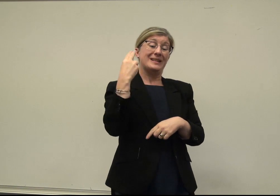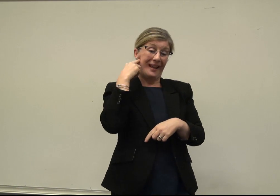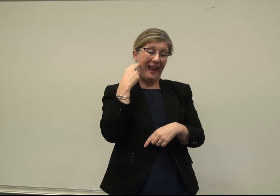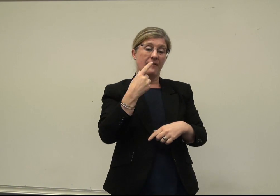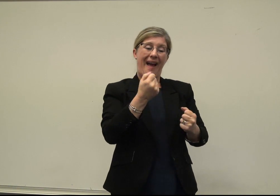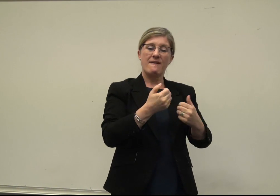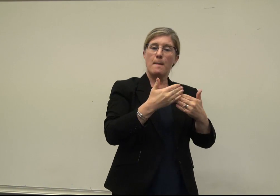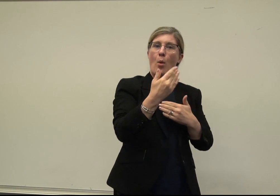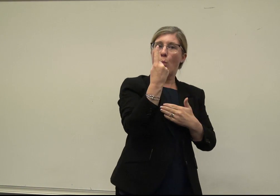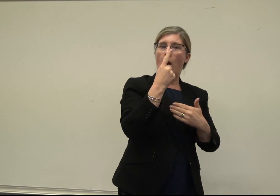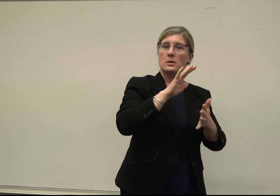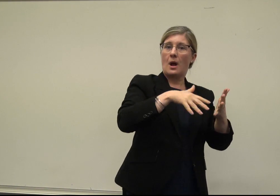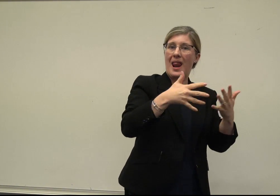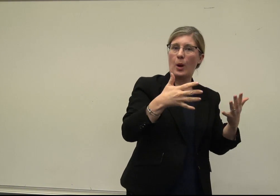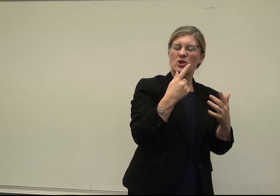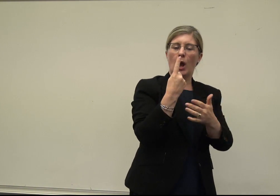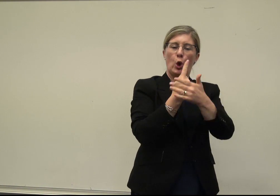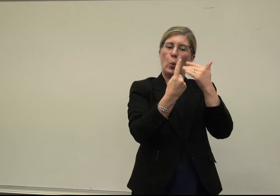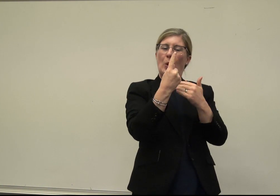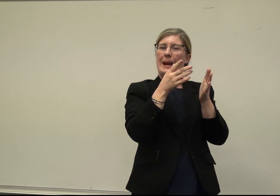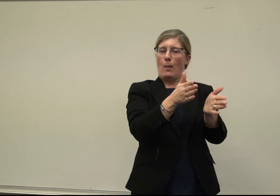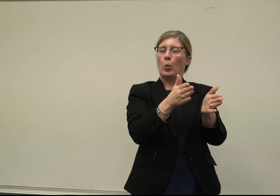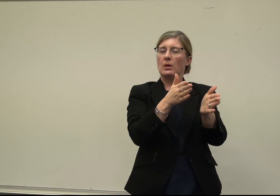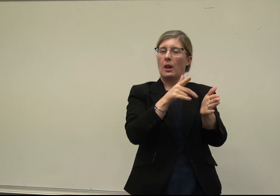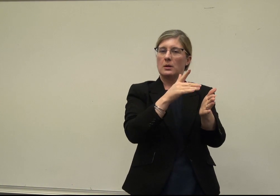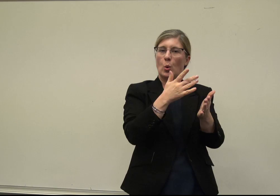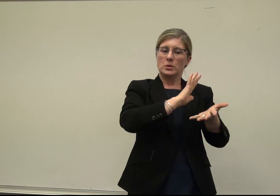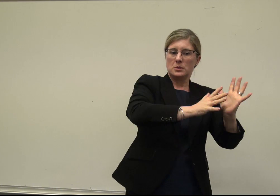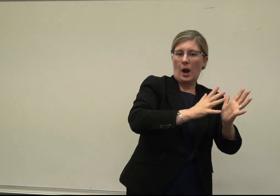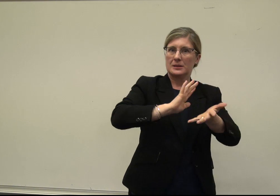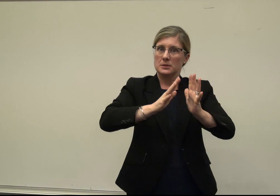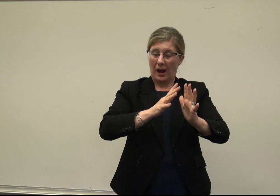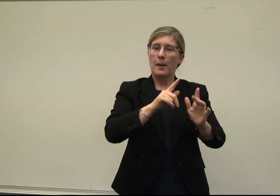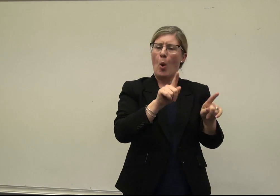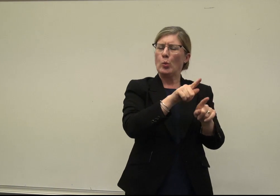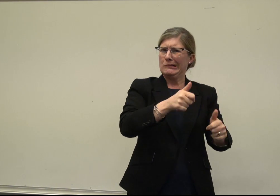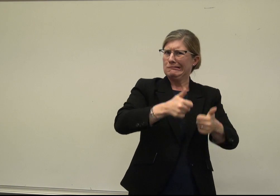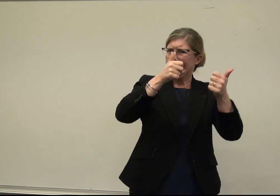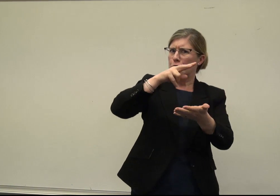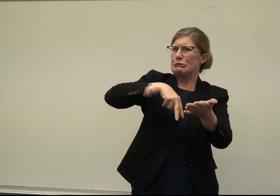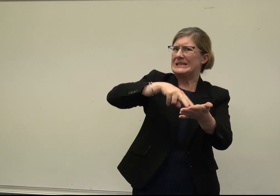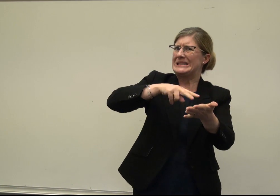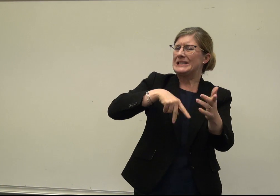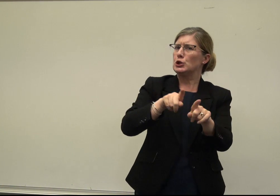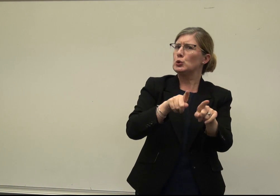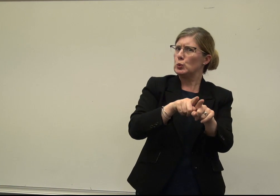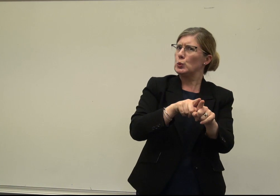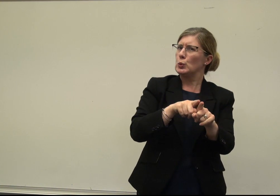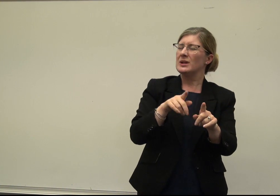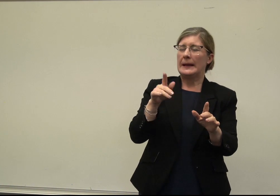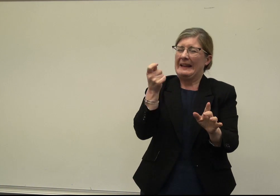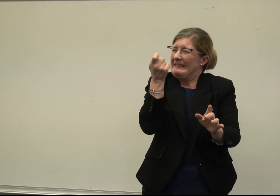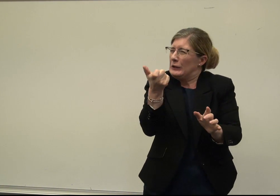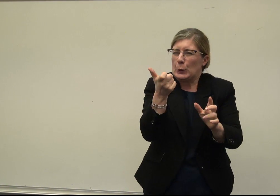give mental cognitive flexibility. Again, it's not very many studies, but